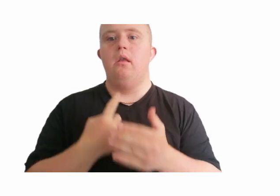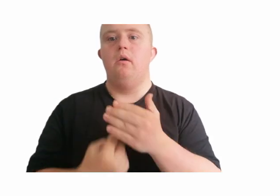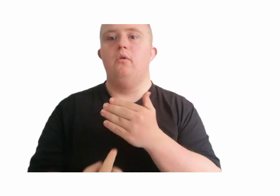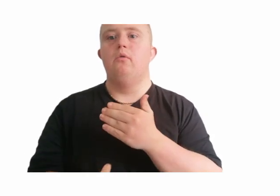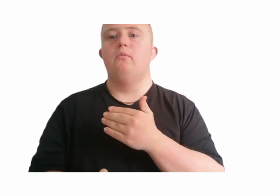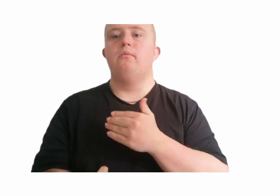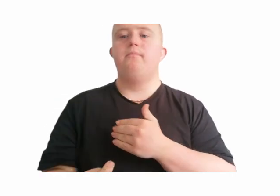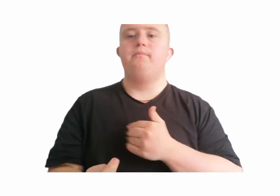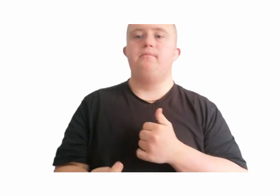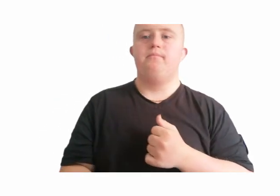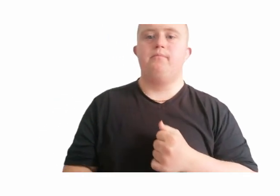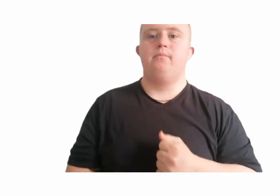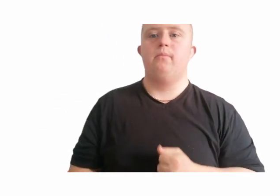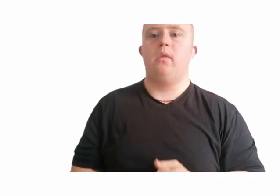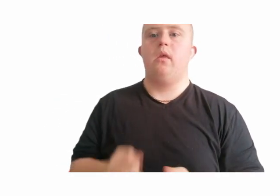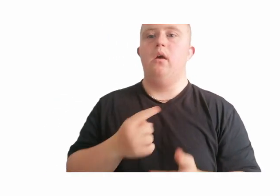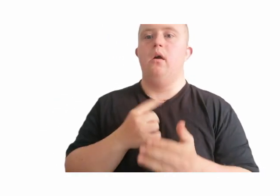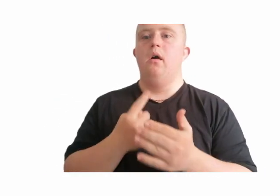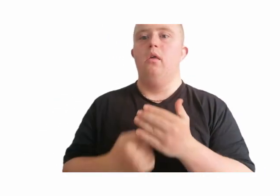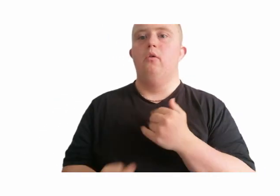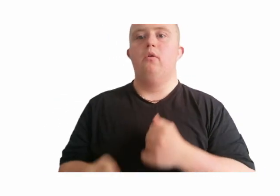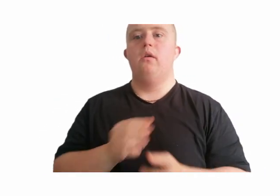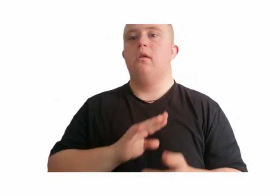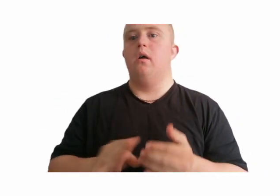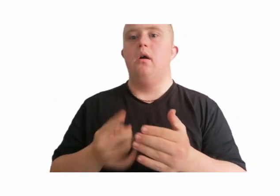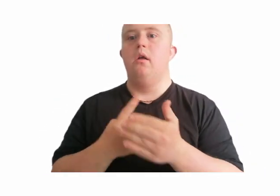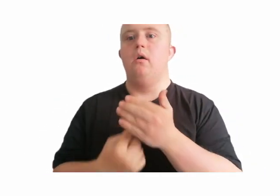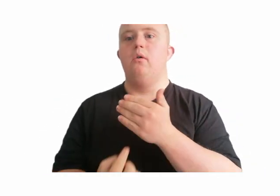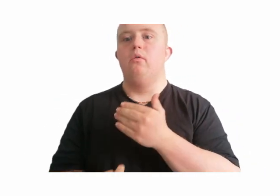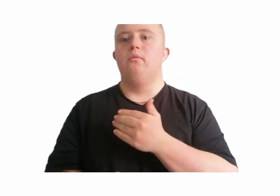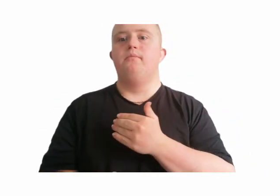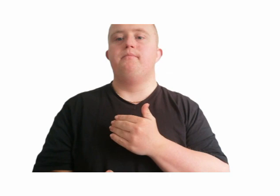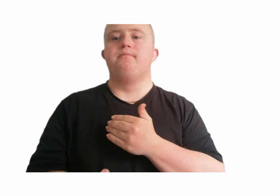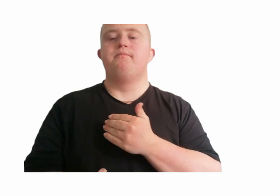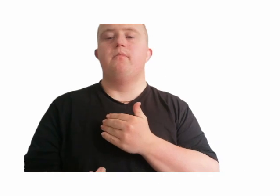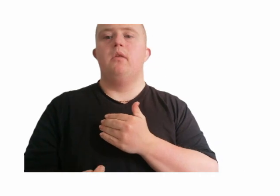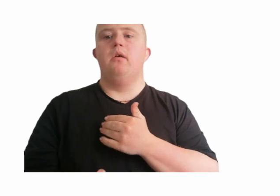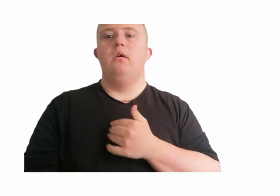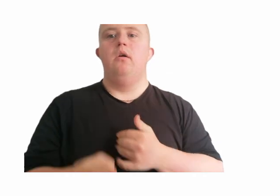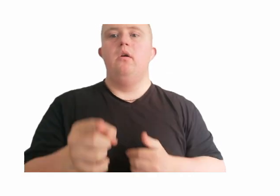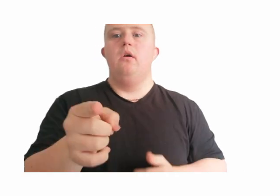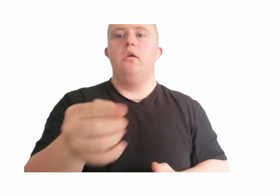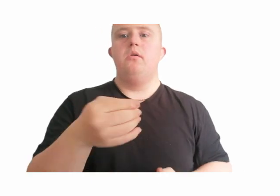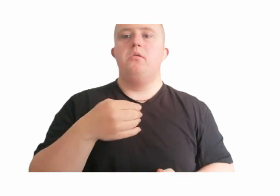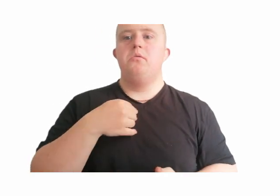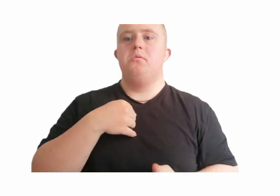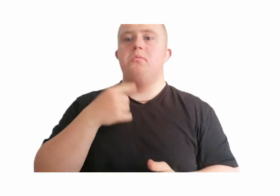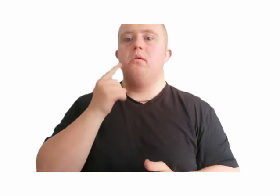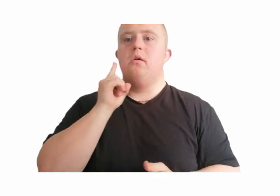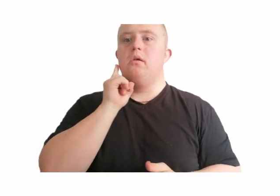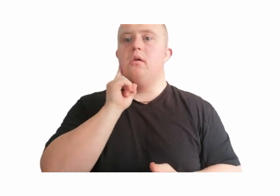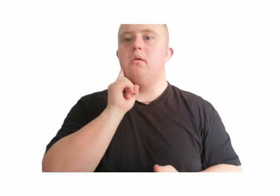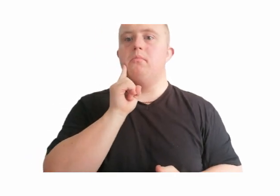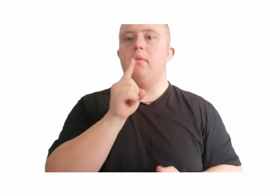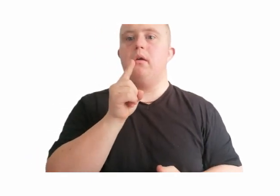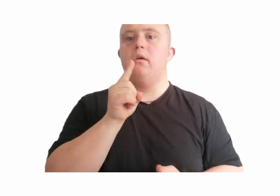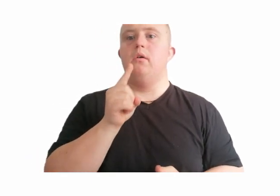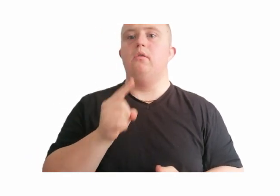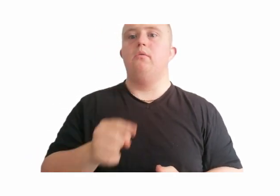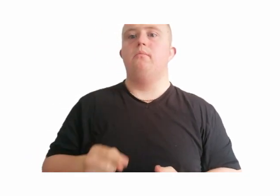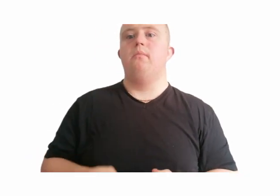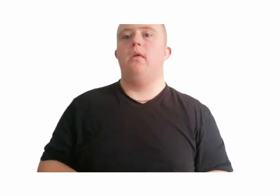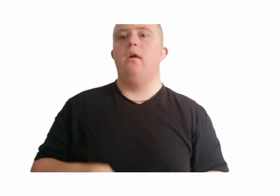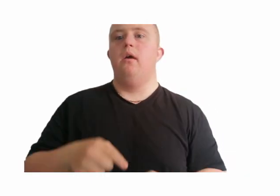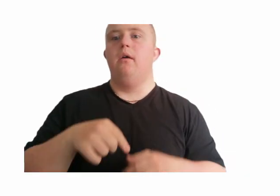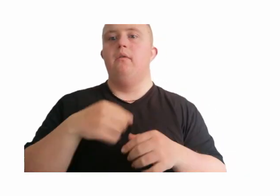here with you You just need that to me,